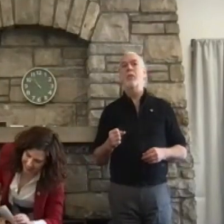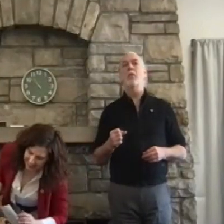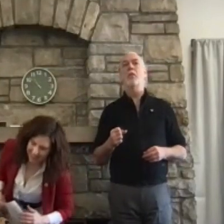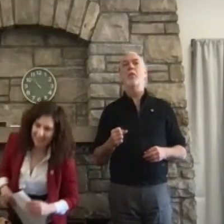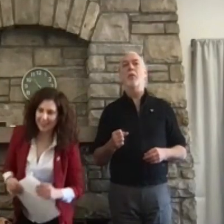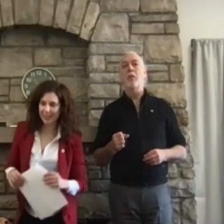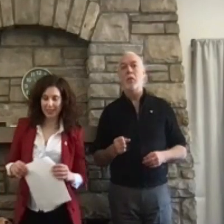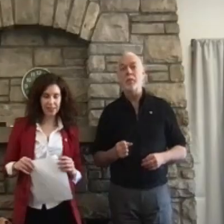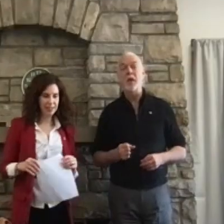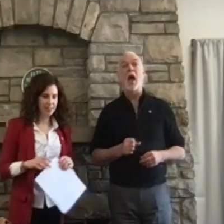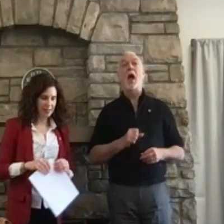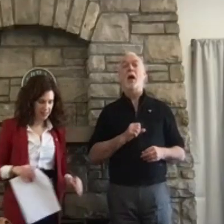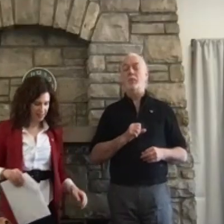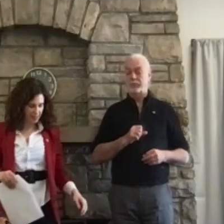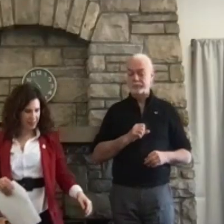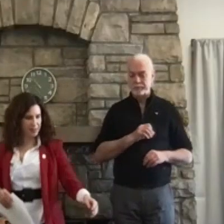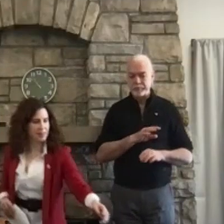Uju Dubnin Dishanakas,